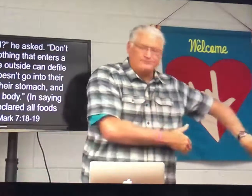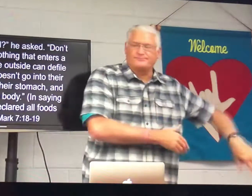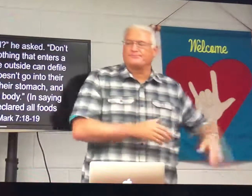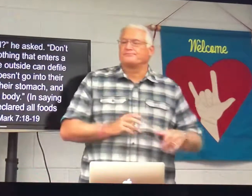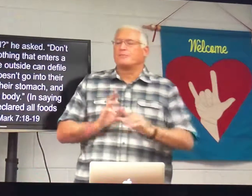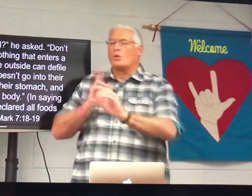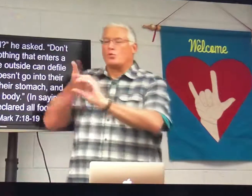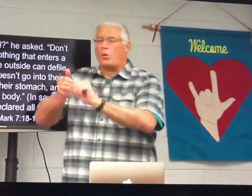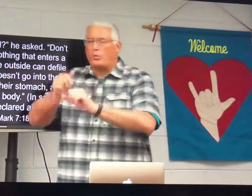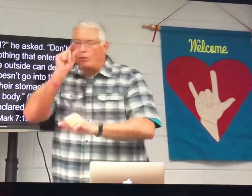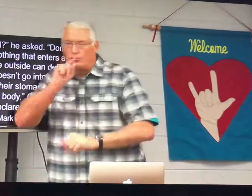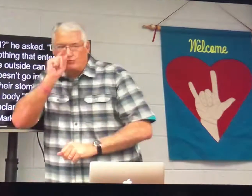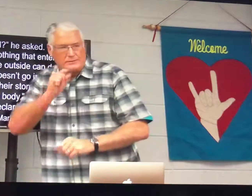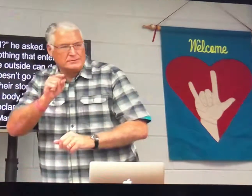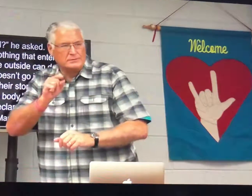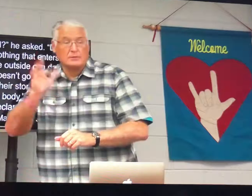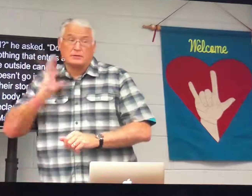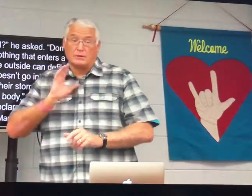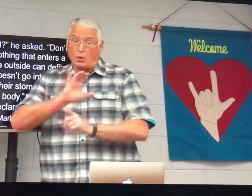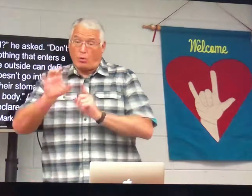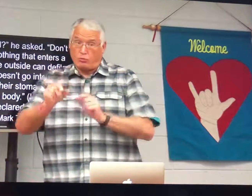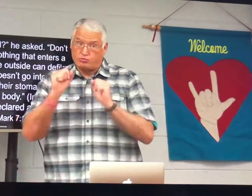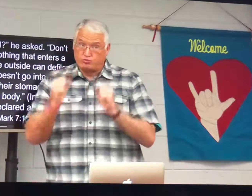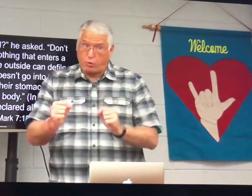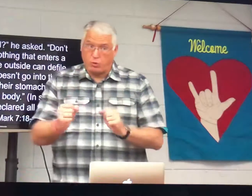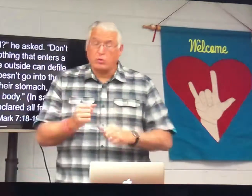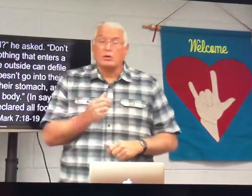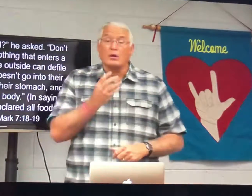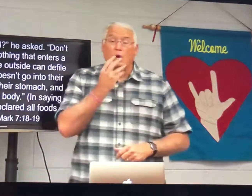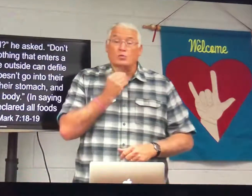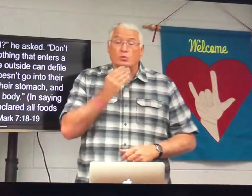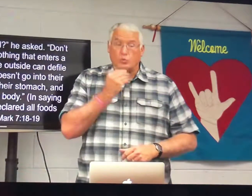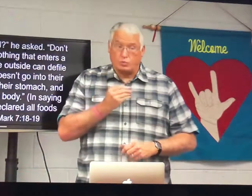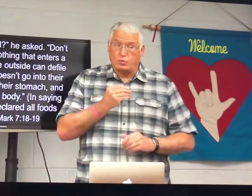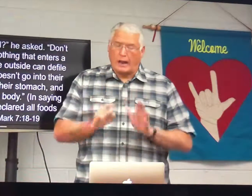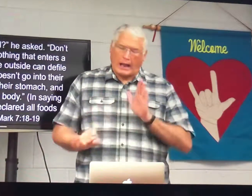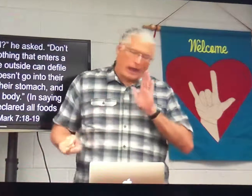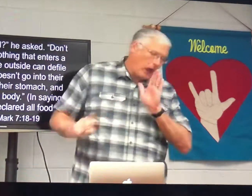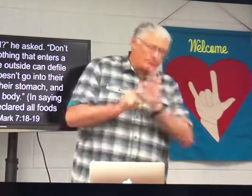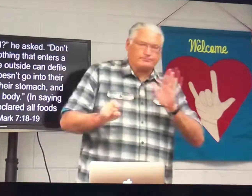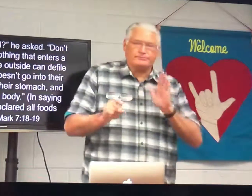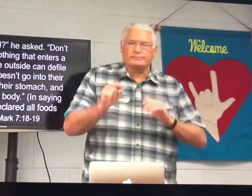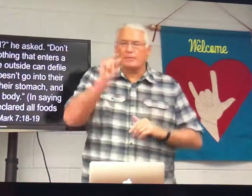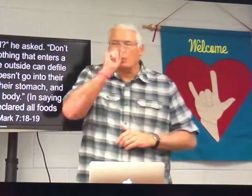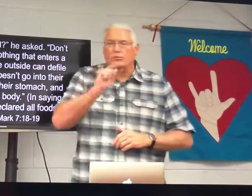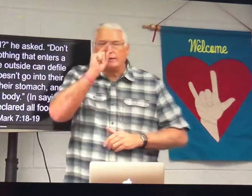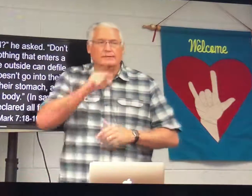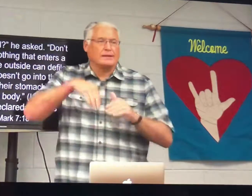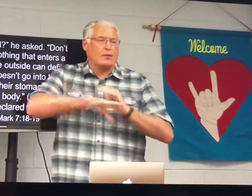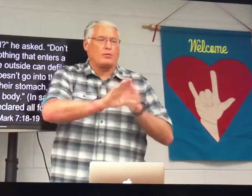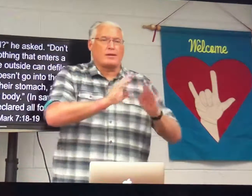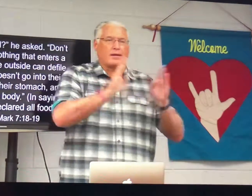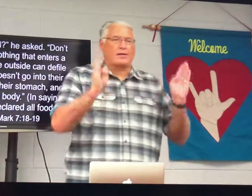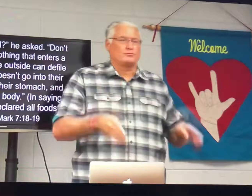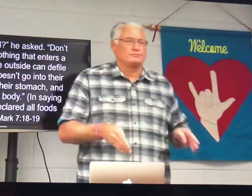This one lifted into left field. Bowers coming in, and he's got it.